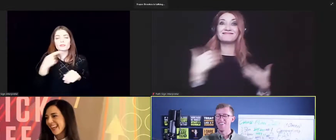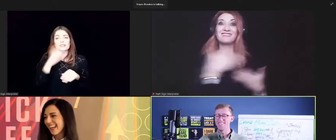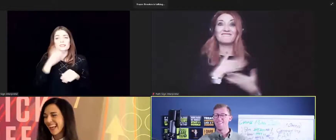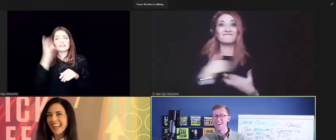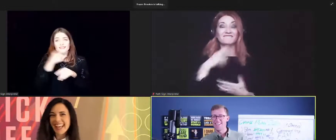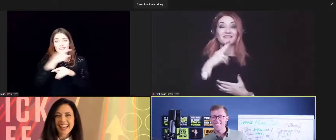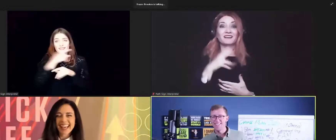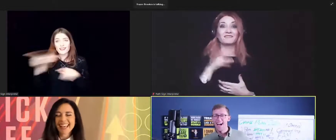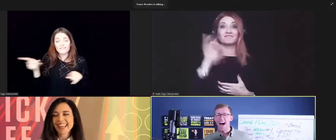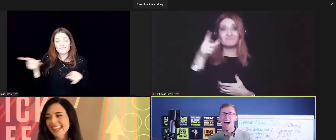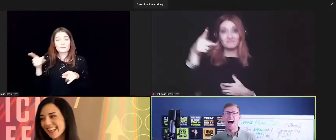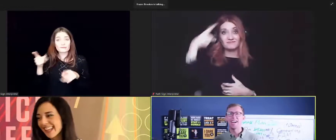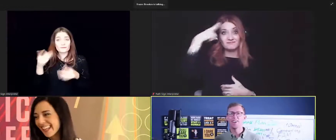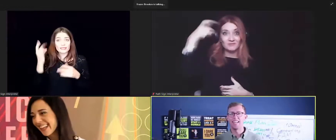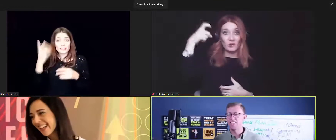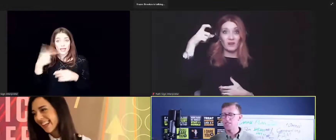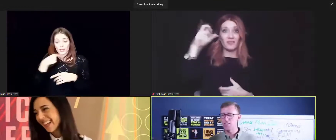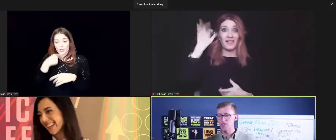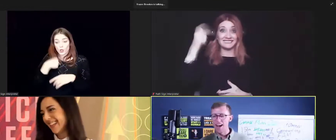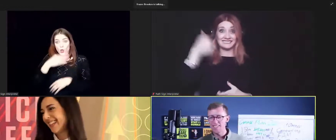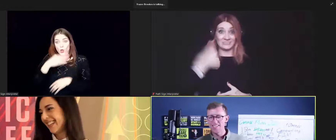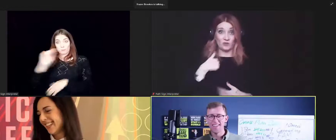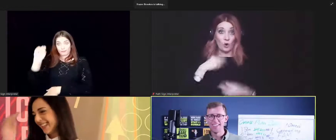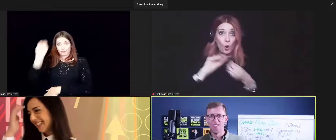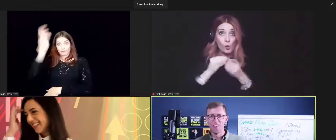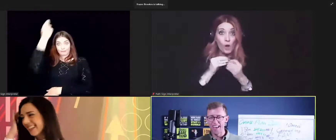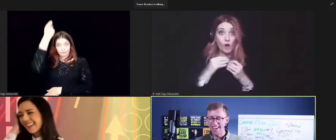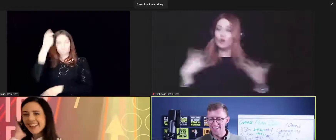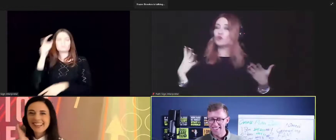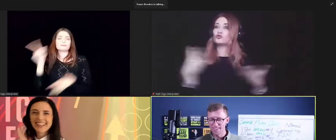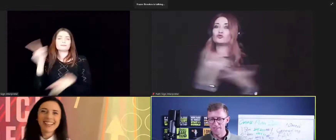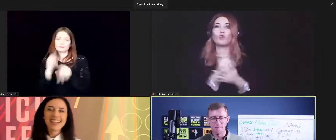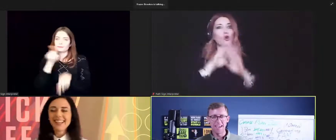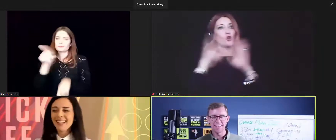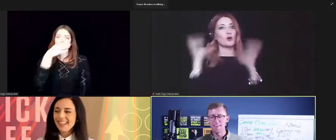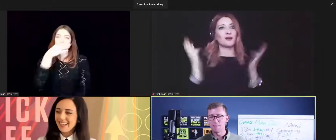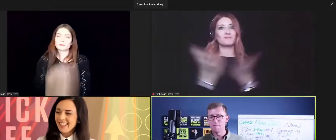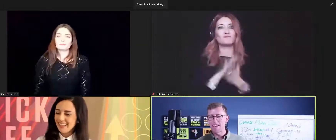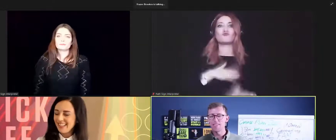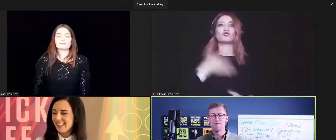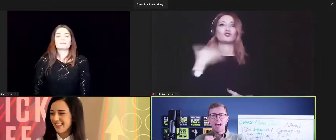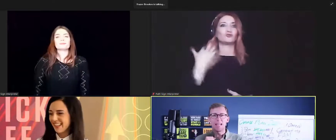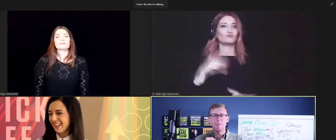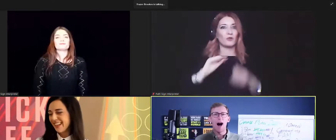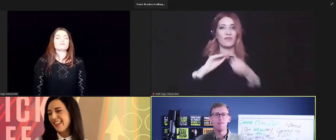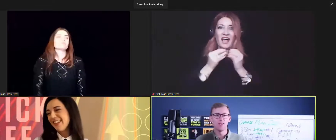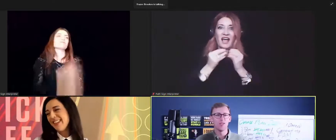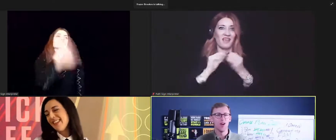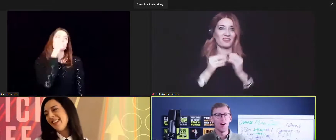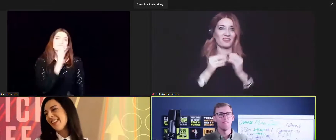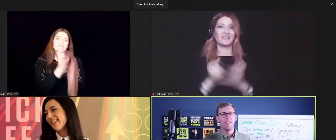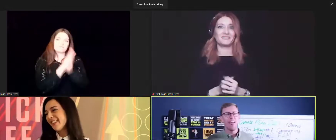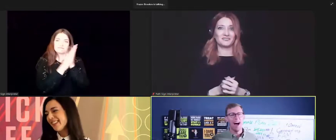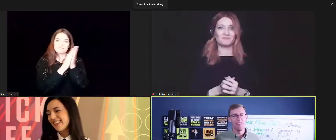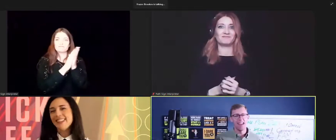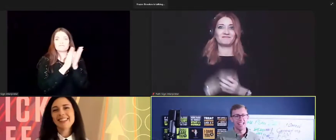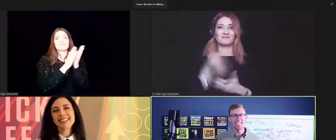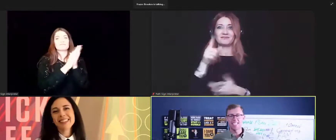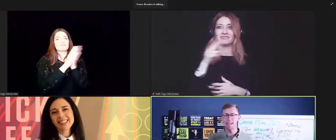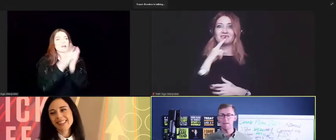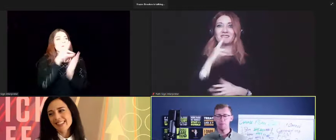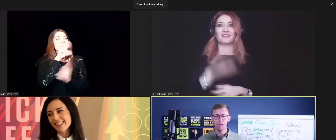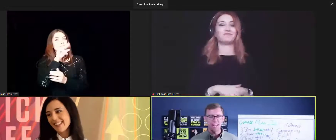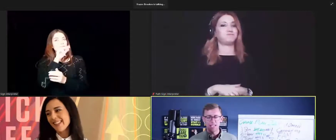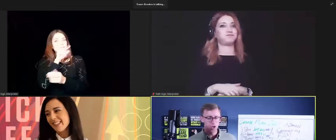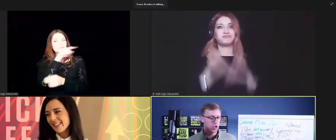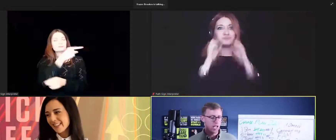That was amazing. I could listen to your accent all day. It was amazing. That was amazing. Really powerful stuff. The